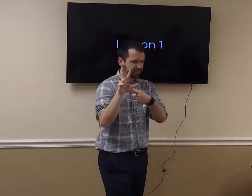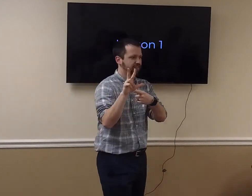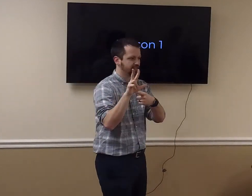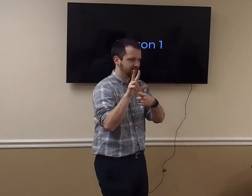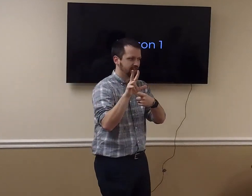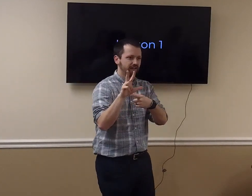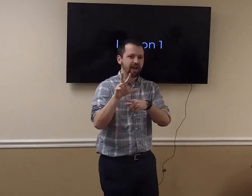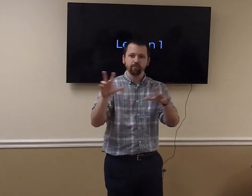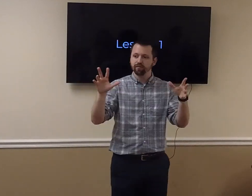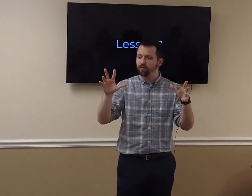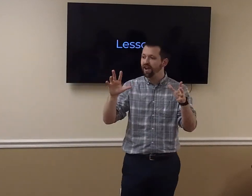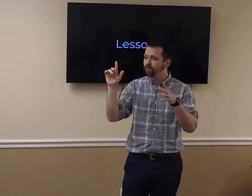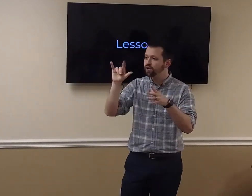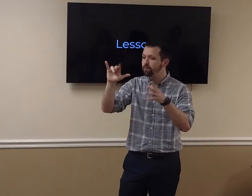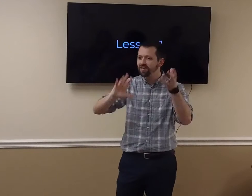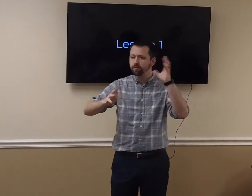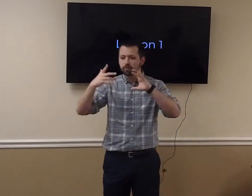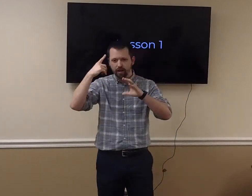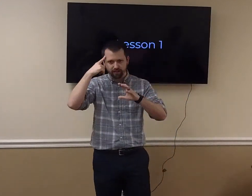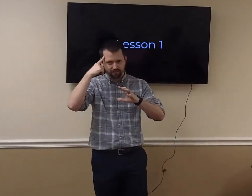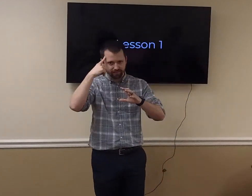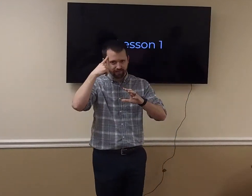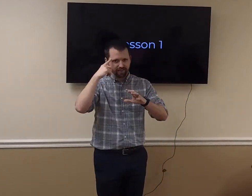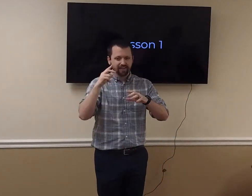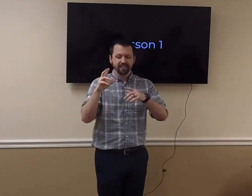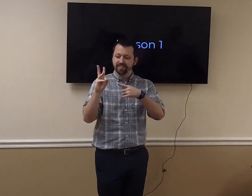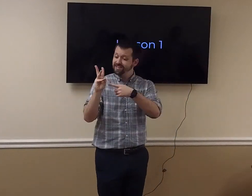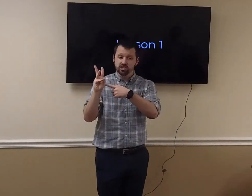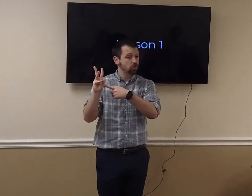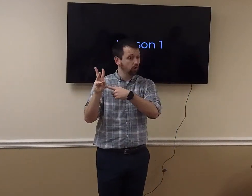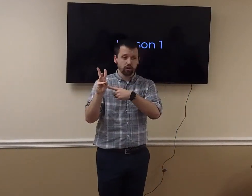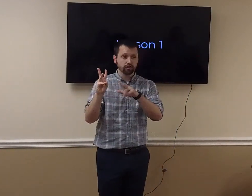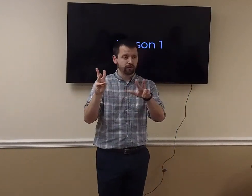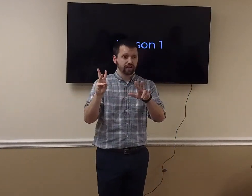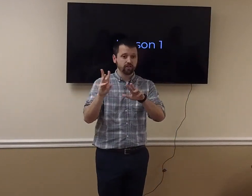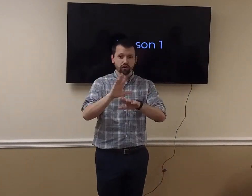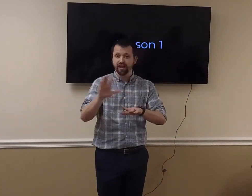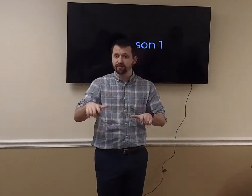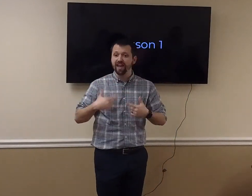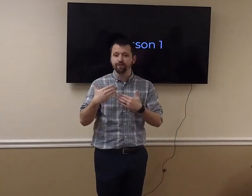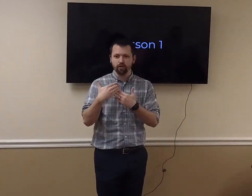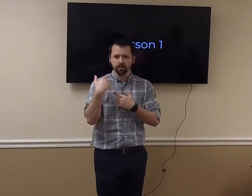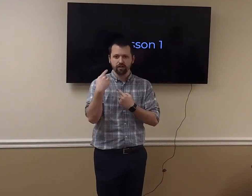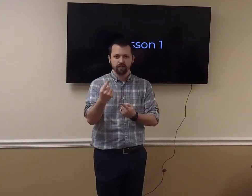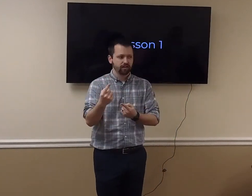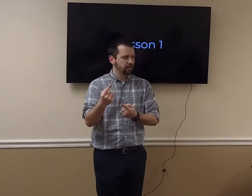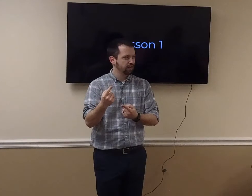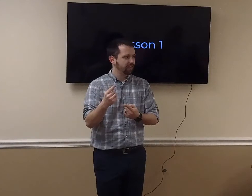this. I am forever going to mess up your minds. This is no longer 3 in your lives, ever. What is it?